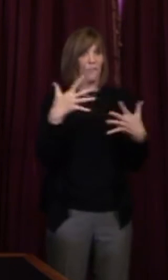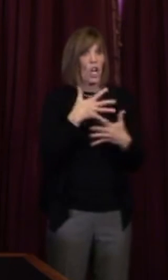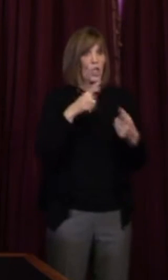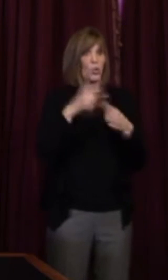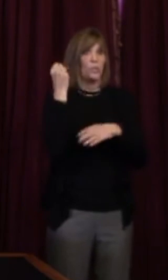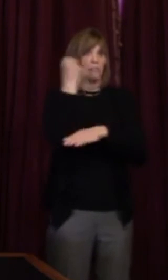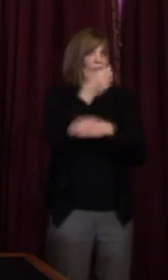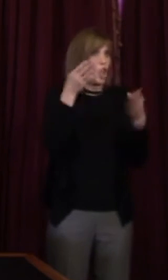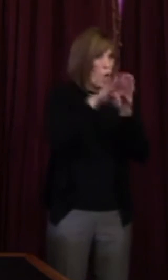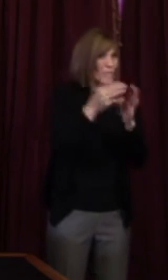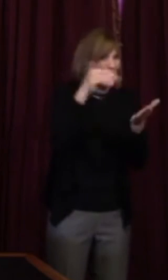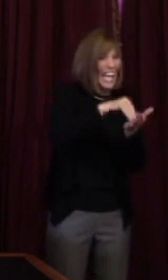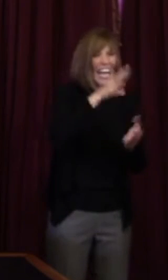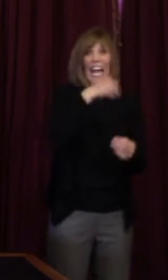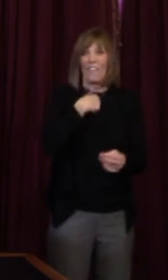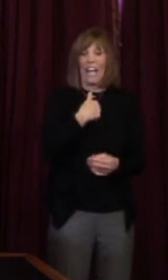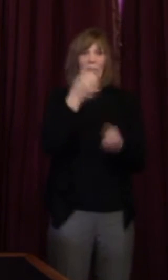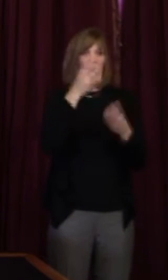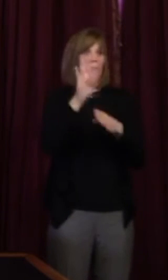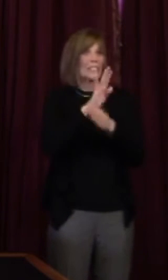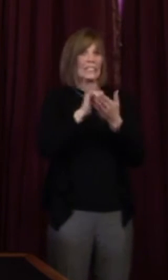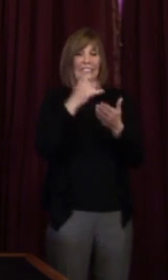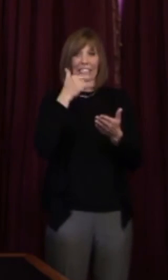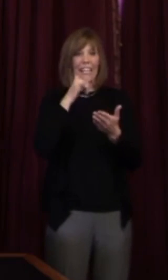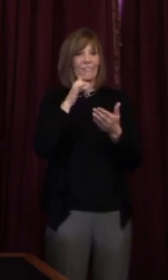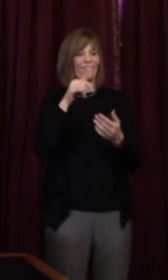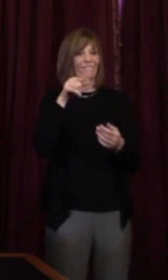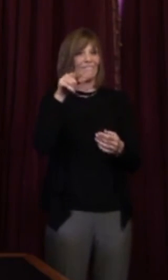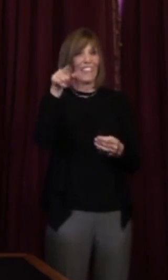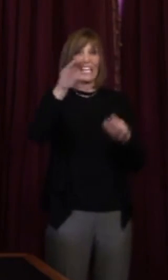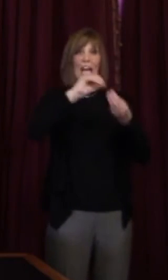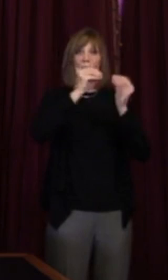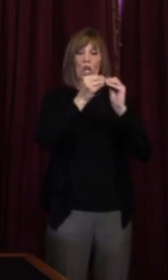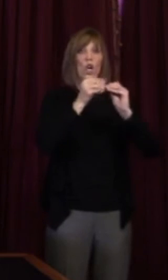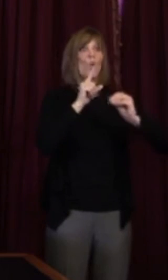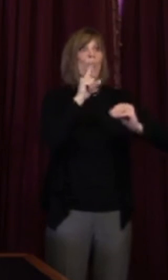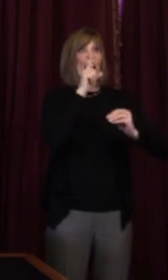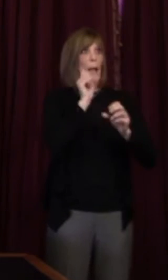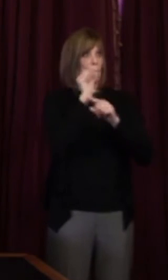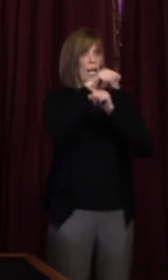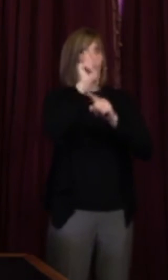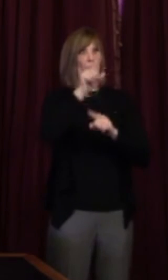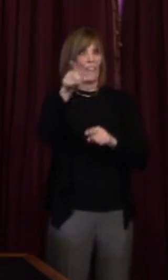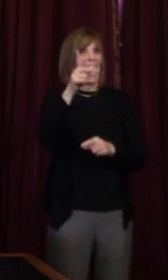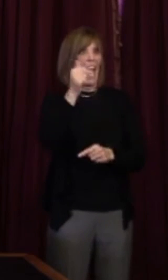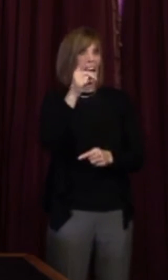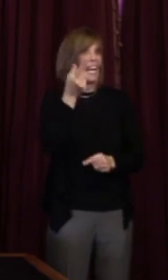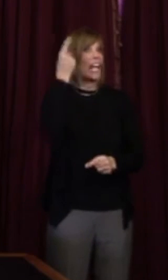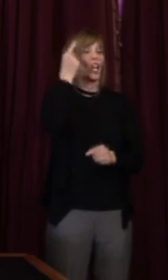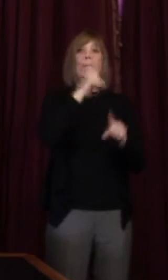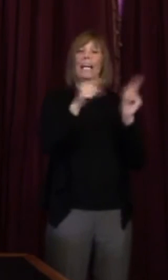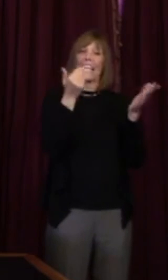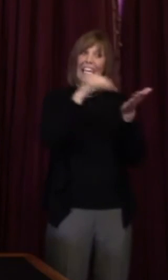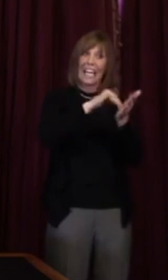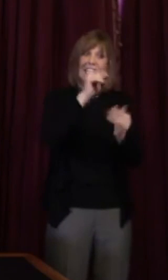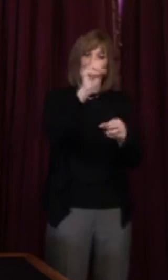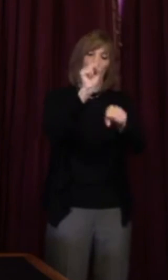shut down again, and I have businesses that have told me that their numbers actually exceed where they were a year ago. But again, it is